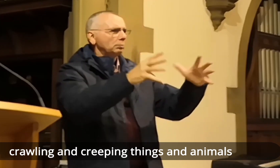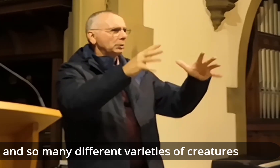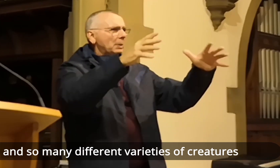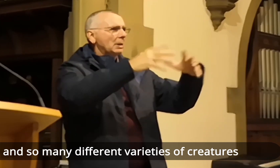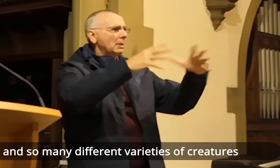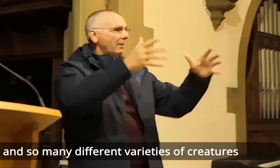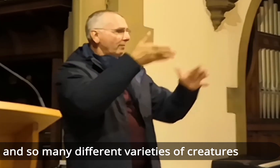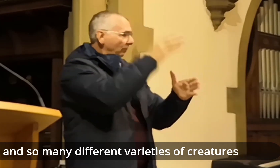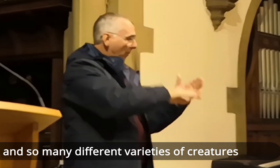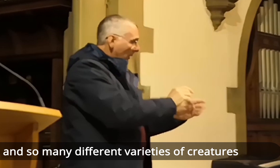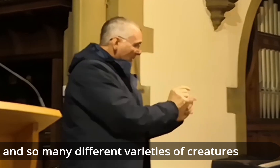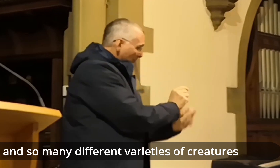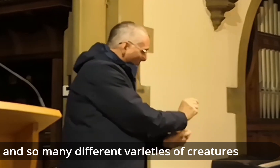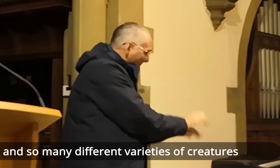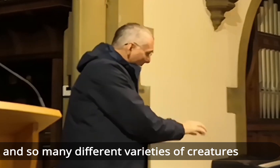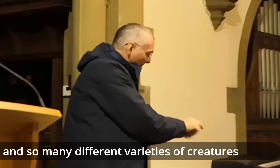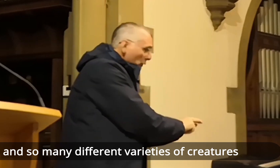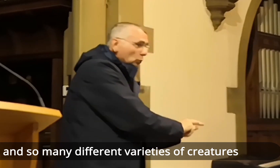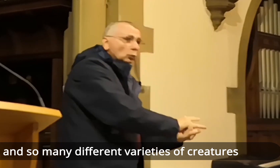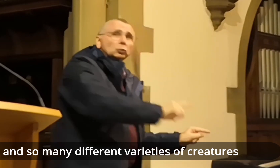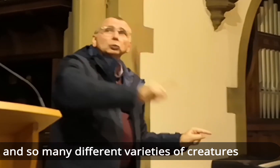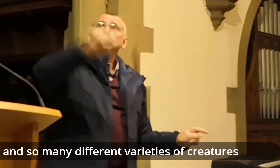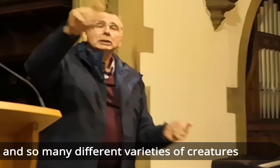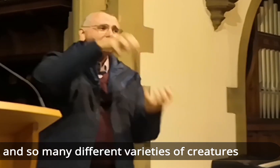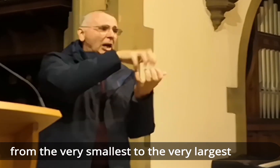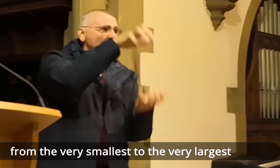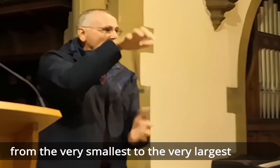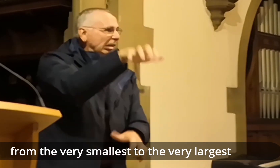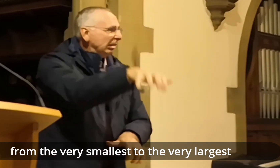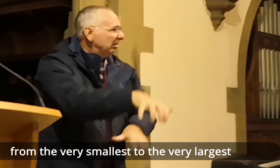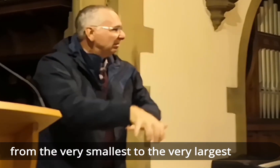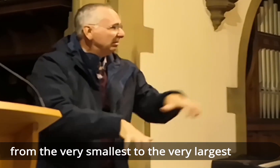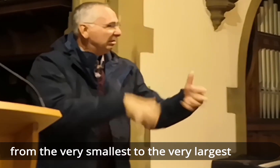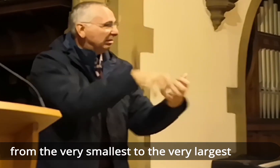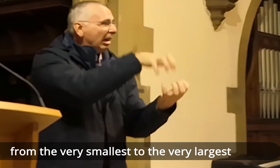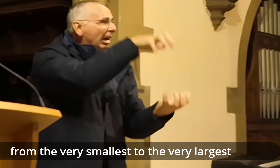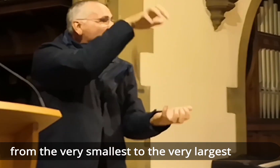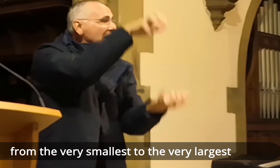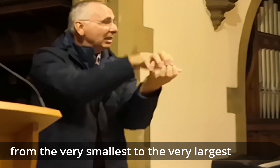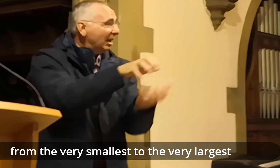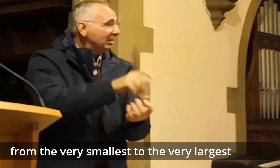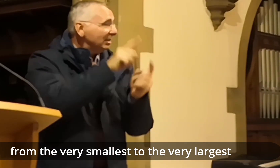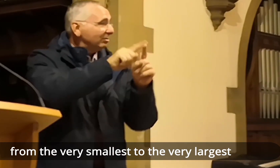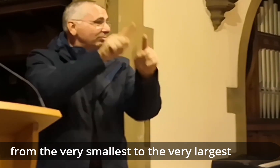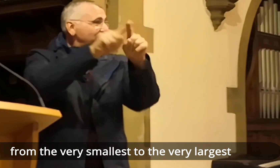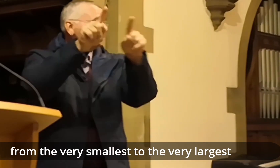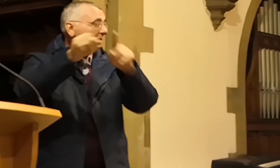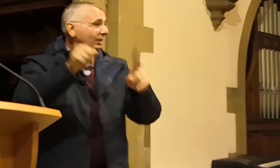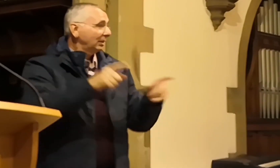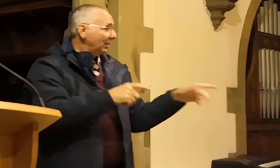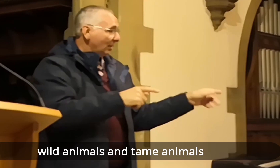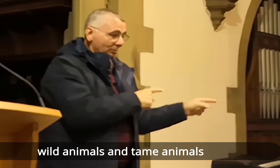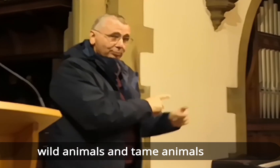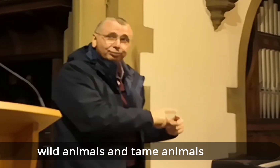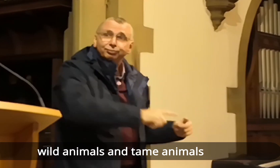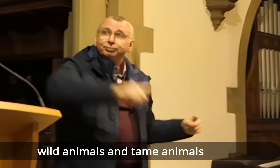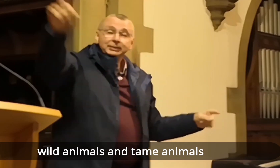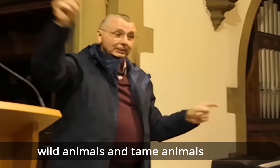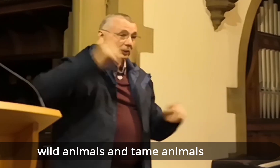and so many different varieties of creatures, from the very smallest to the very largest, wild animals